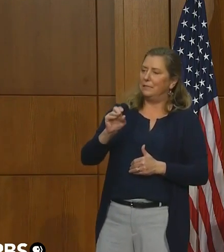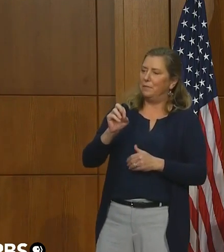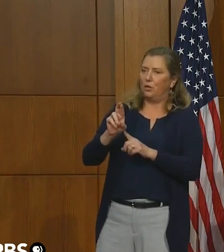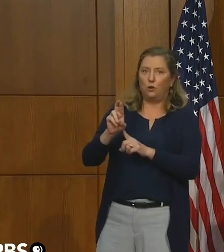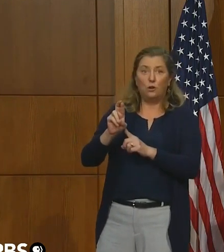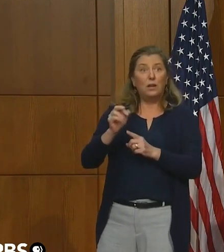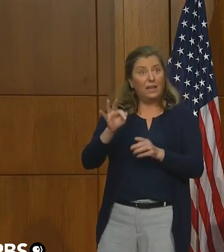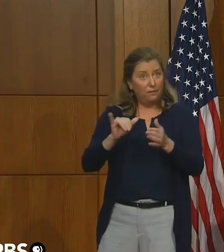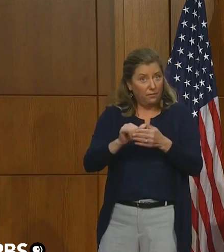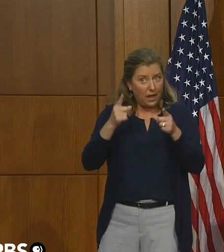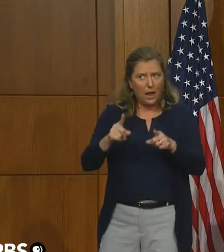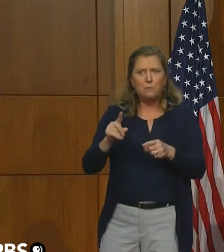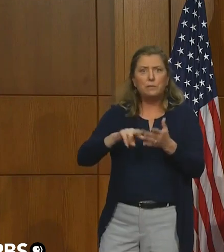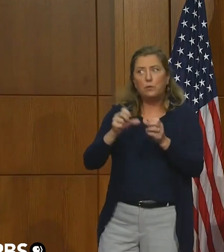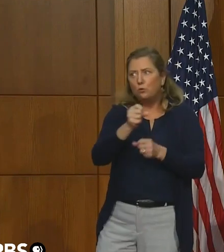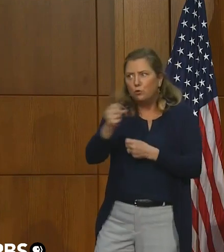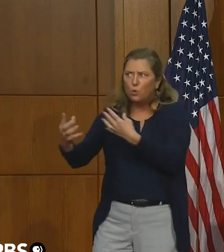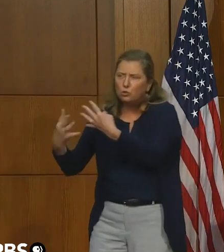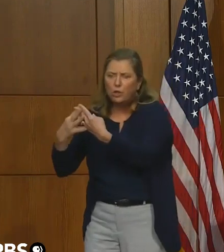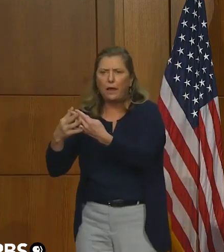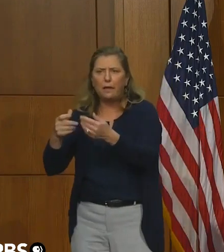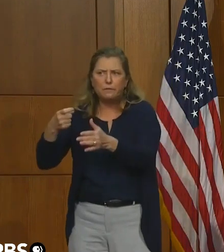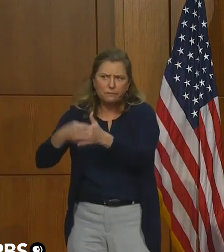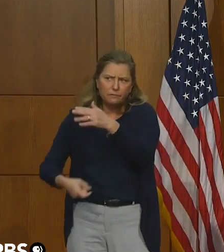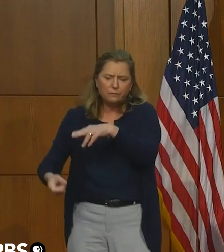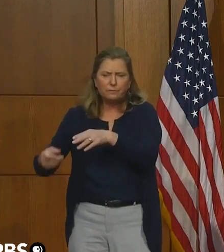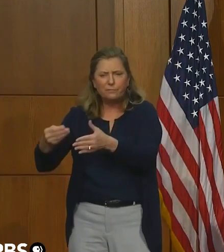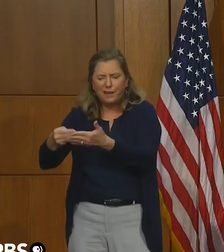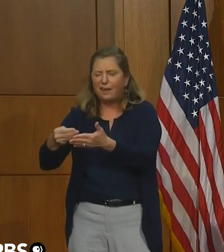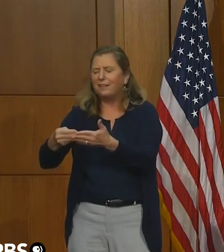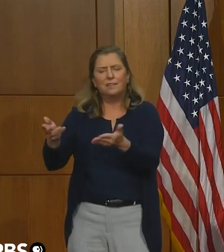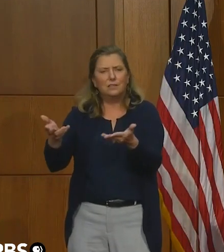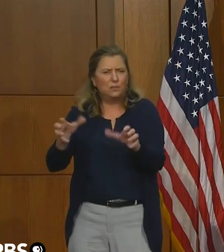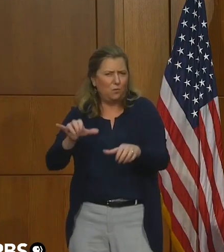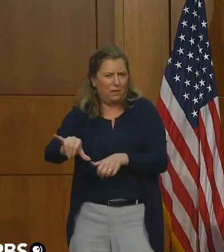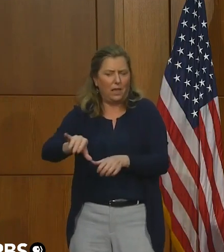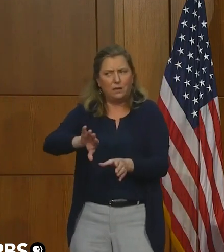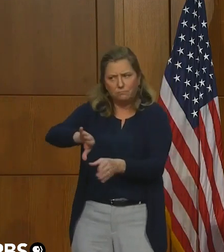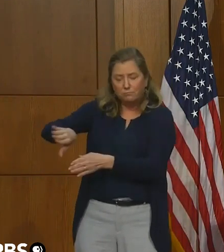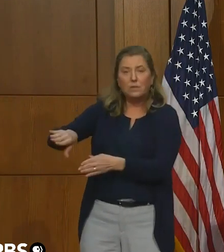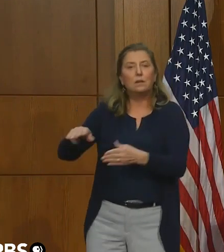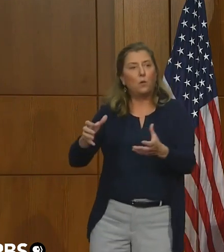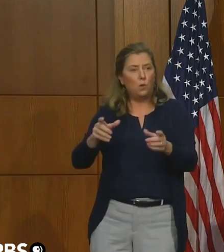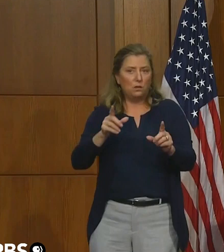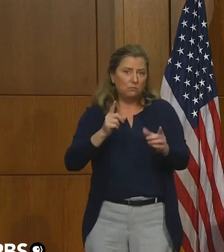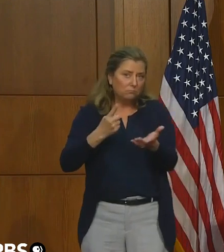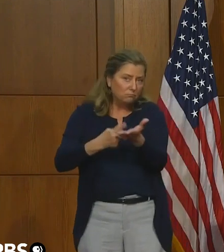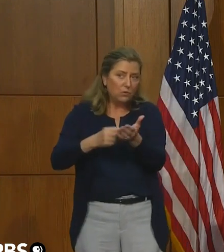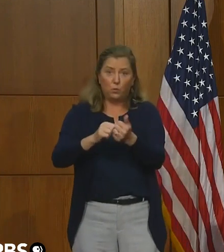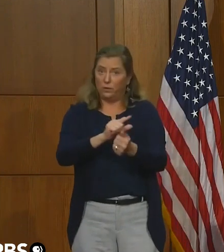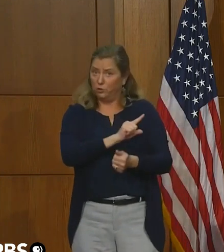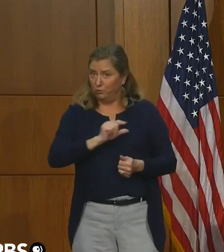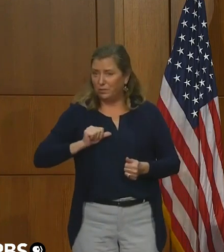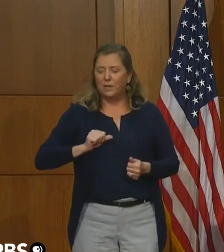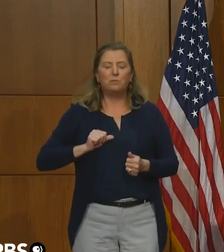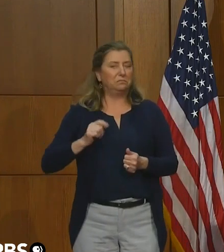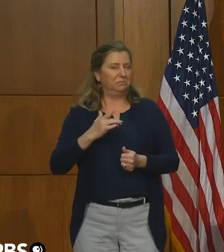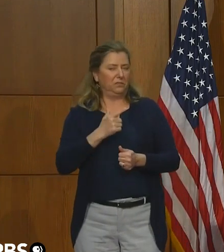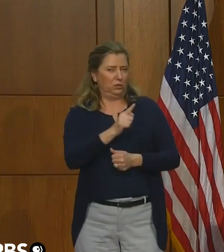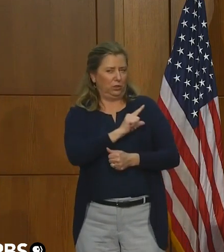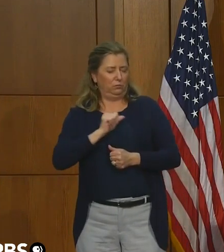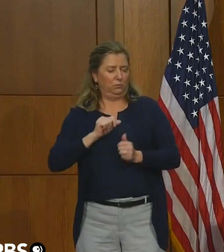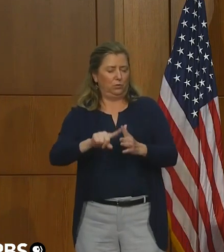fine. And that's not what we're trying to do here. So I will have discussion with the General Assembly. As you know, they're going to probably come back